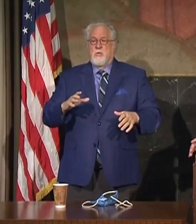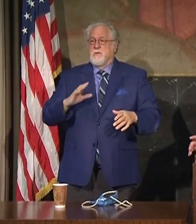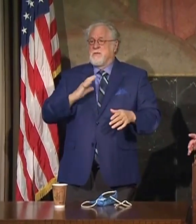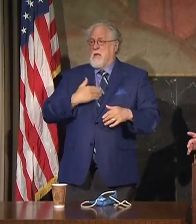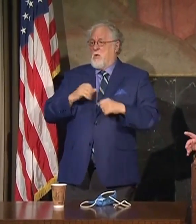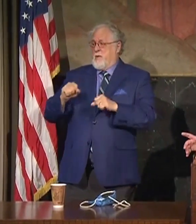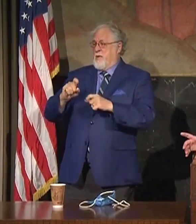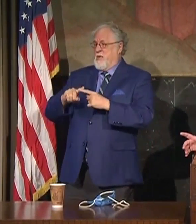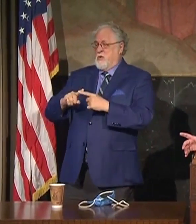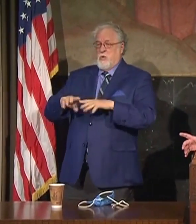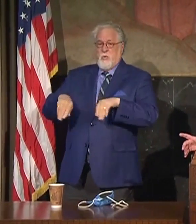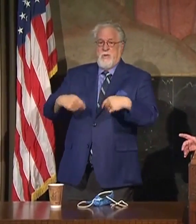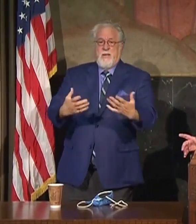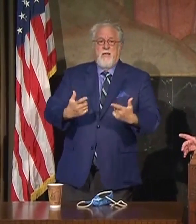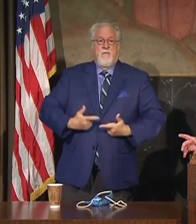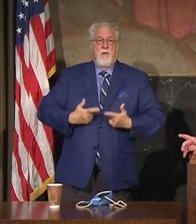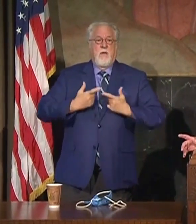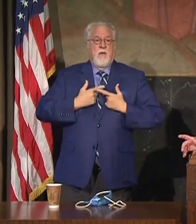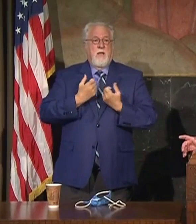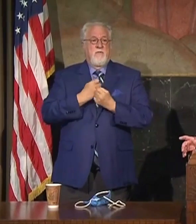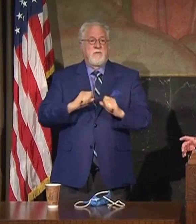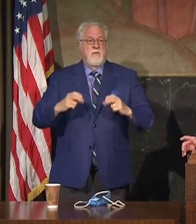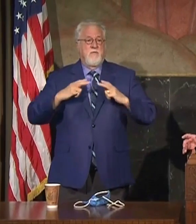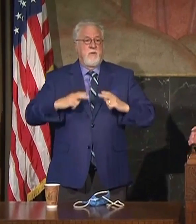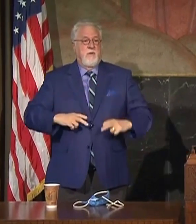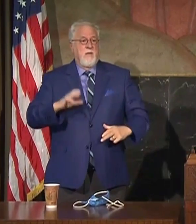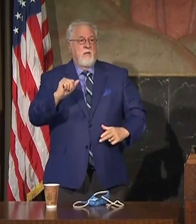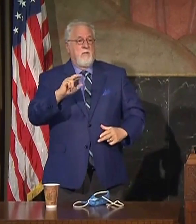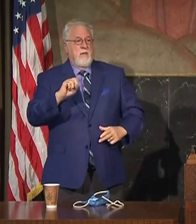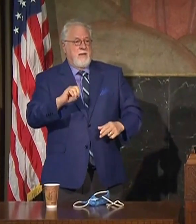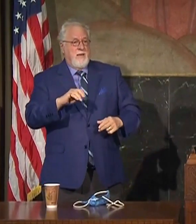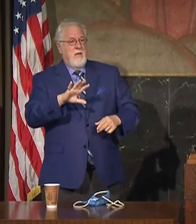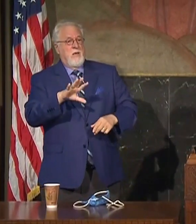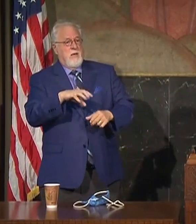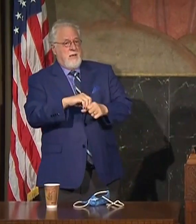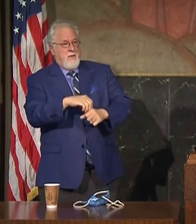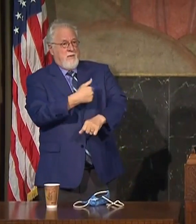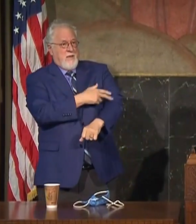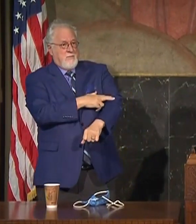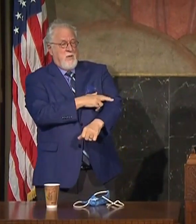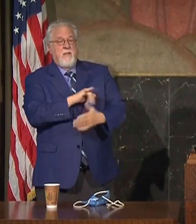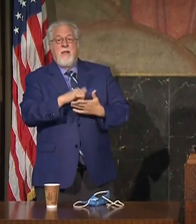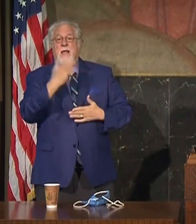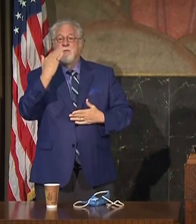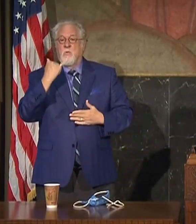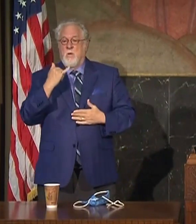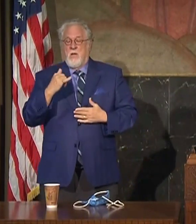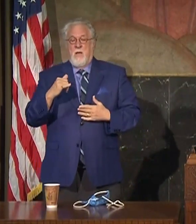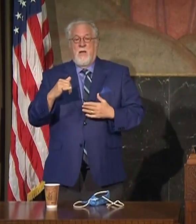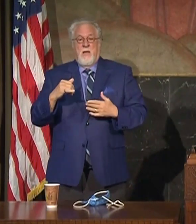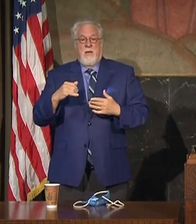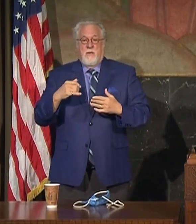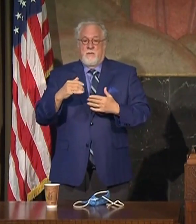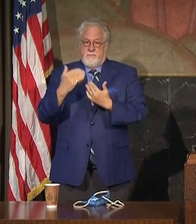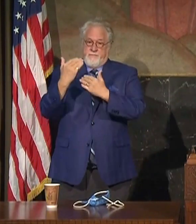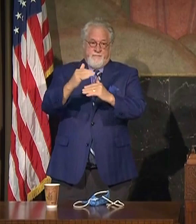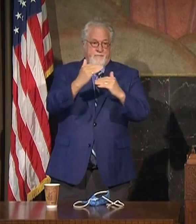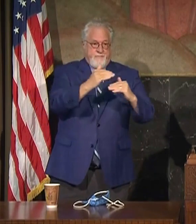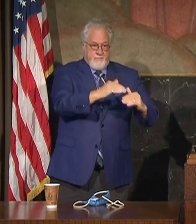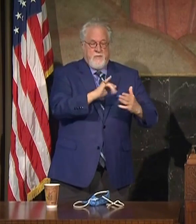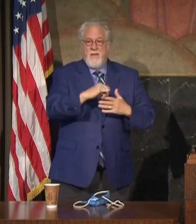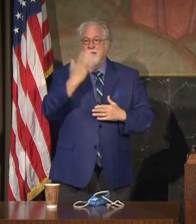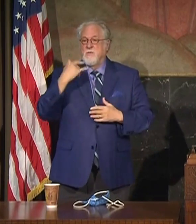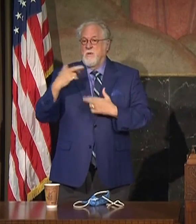deliver life-saving health care in our hospitals. Tonight, Governor Edwards and hospital officials from right here in